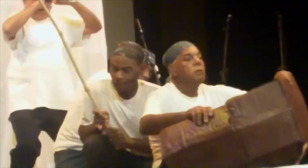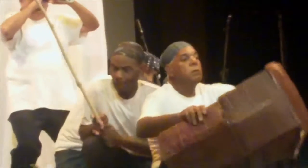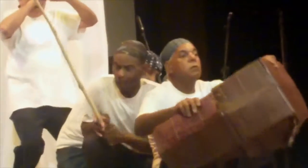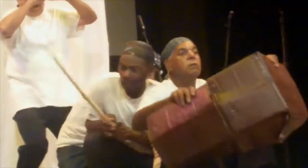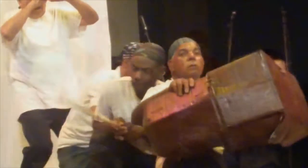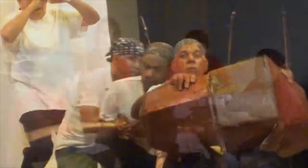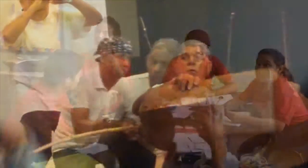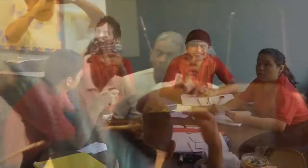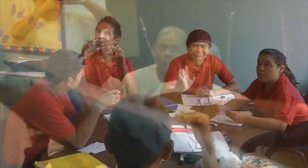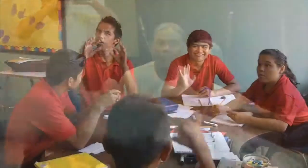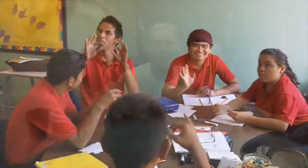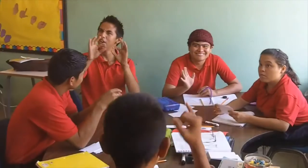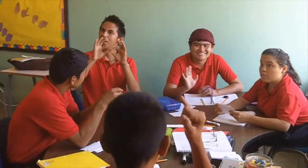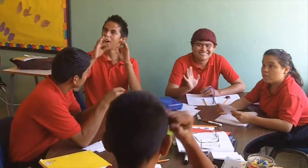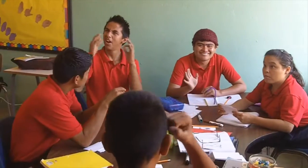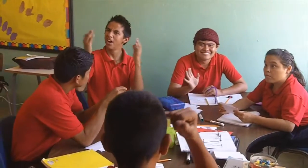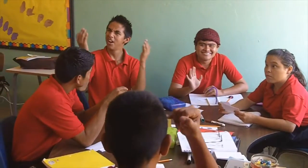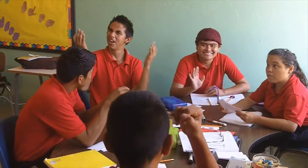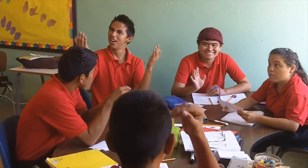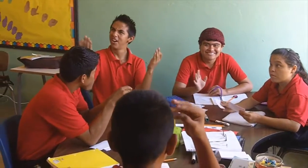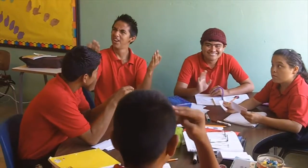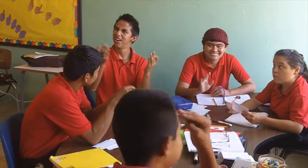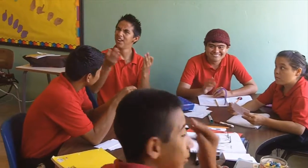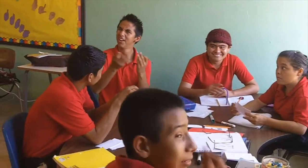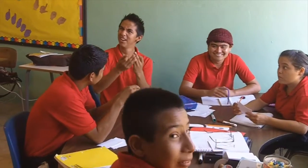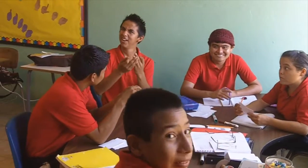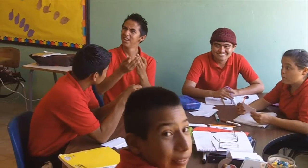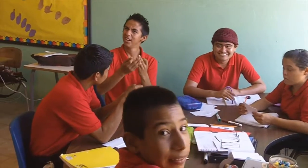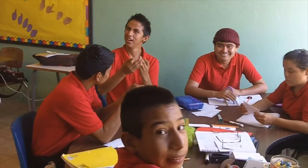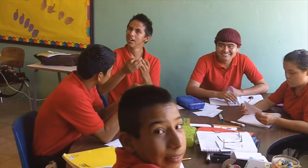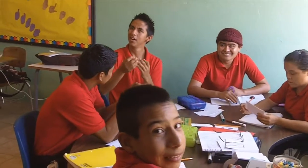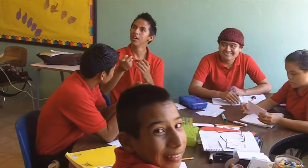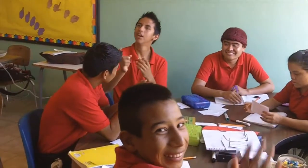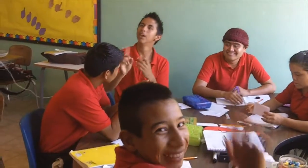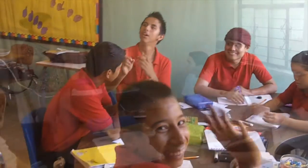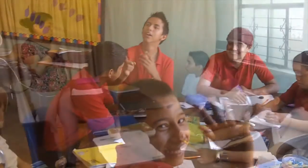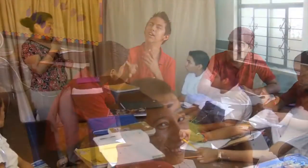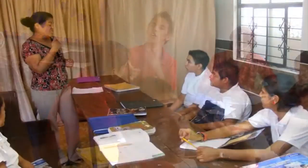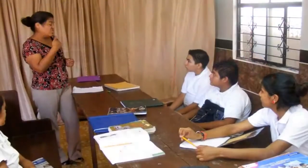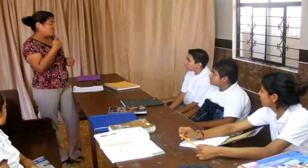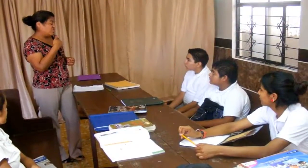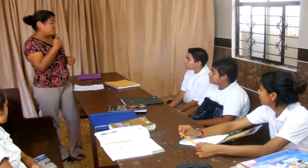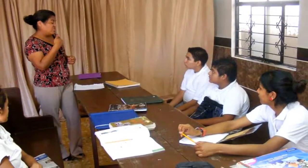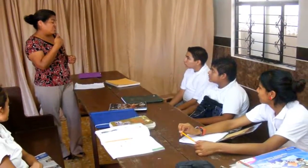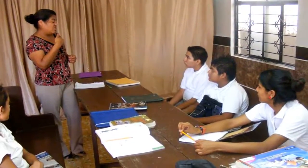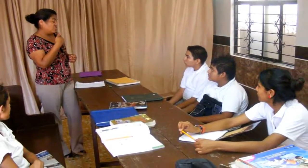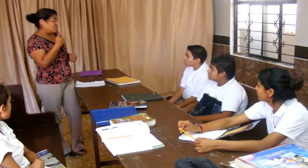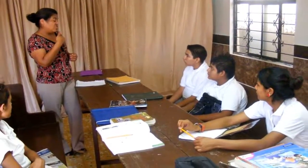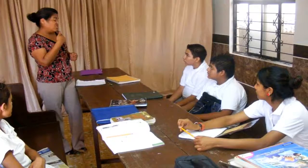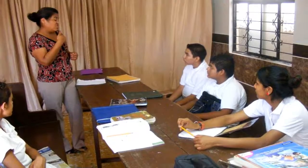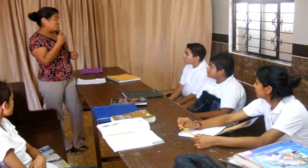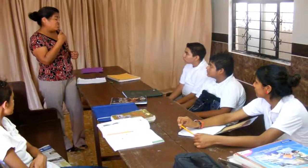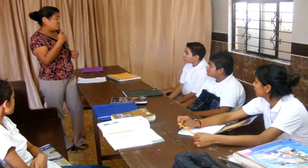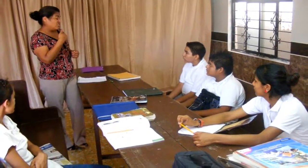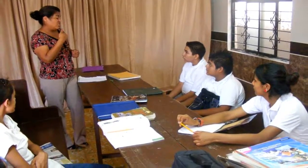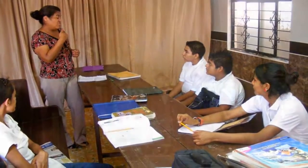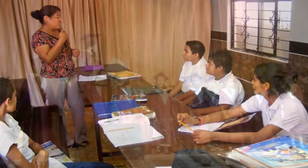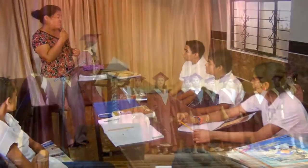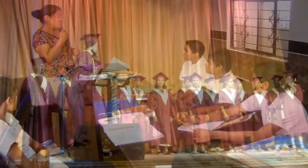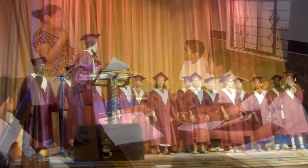perspective. ICCD also helps educate the deaf for life. We educate them in reading, writing, and language to help